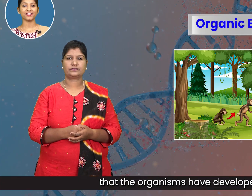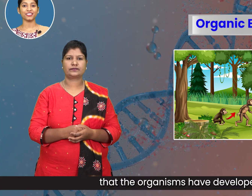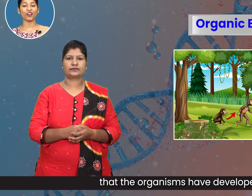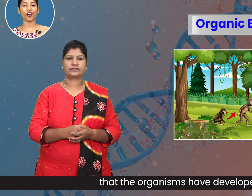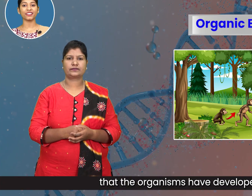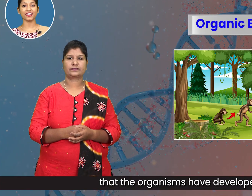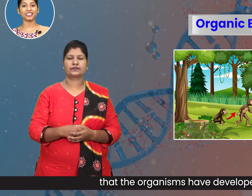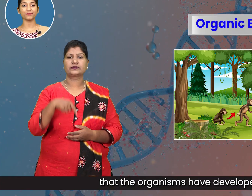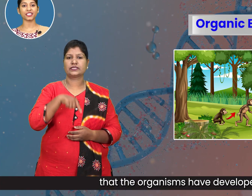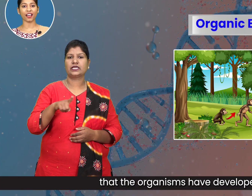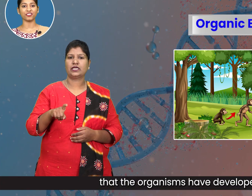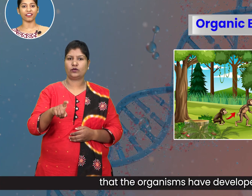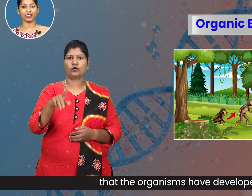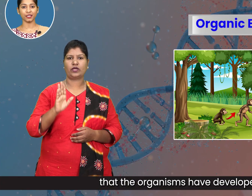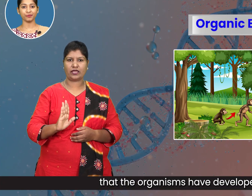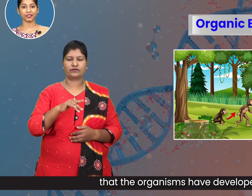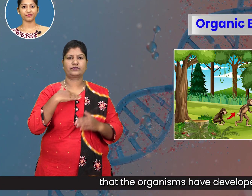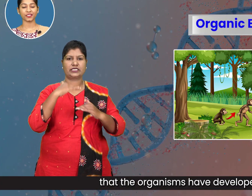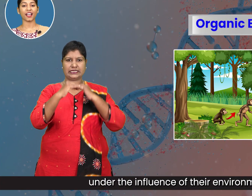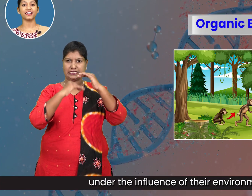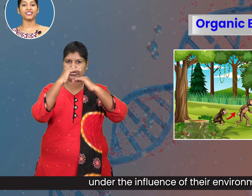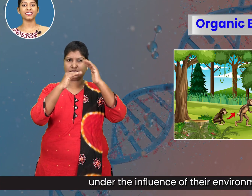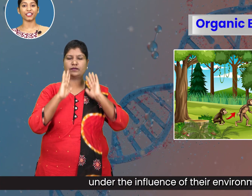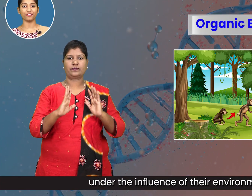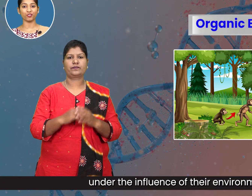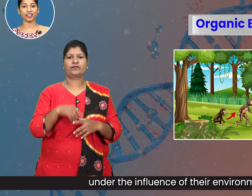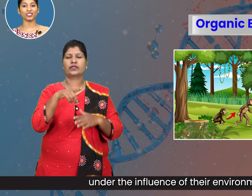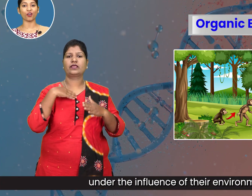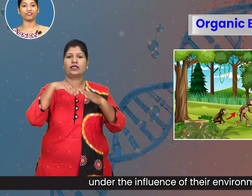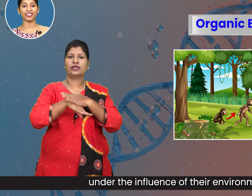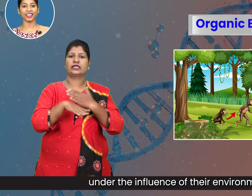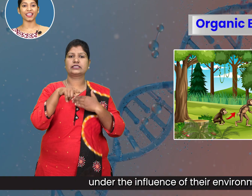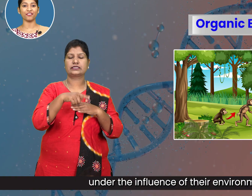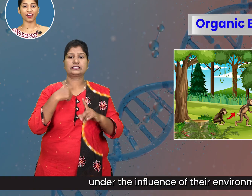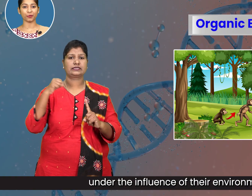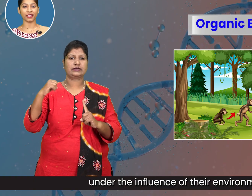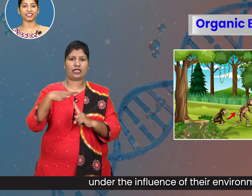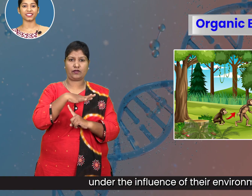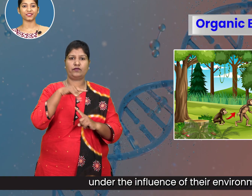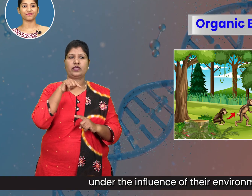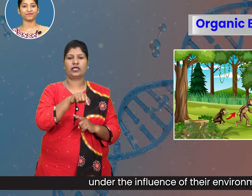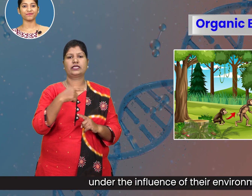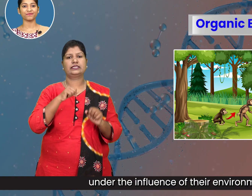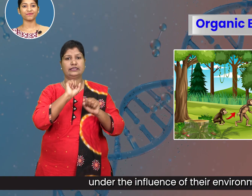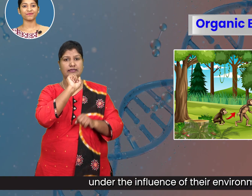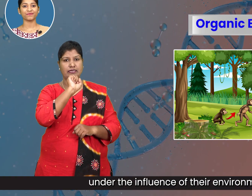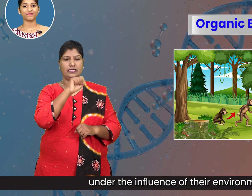that the organisms have developed under the influence of their environment.